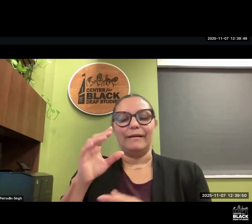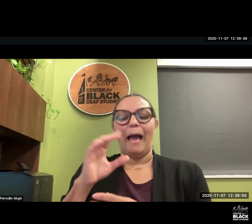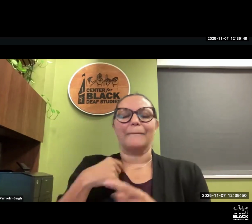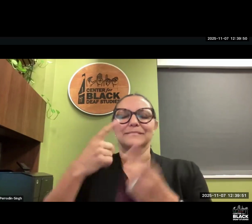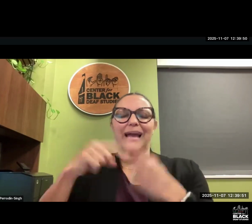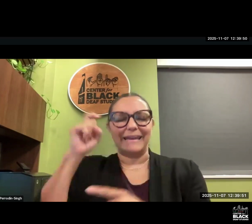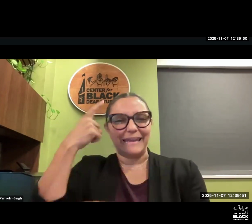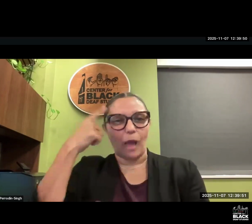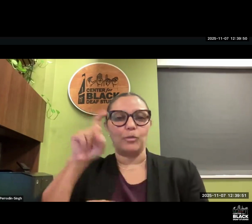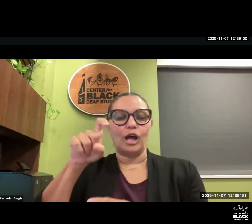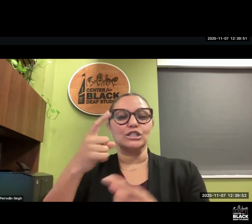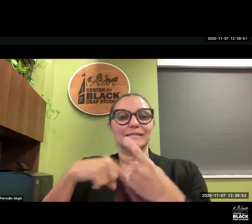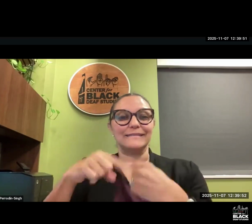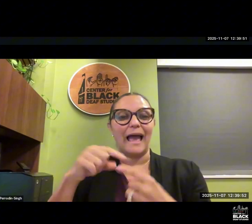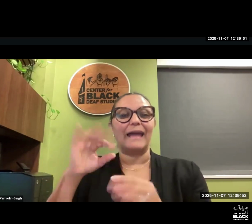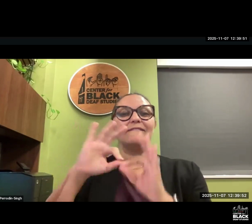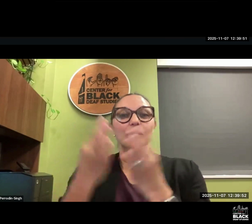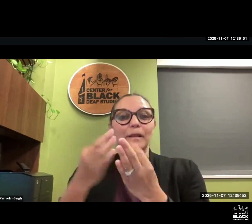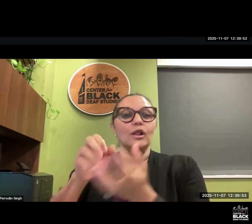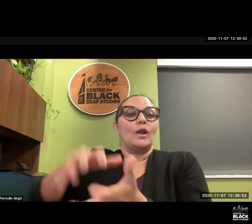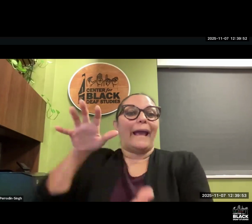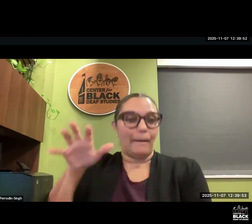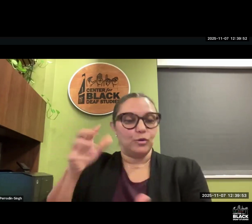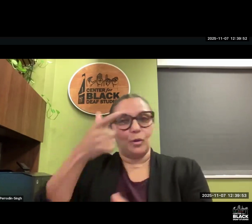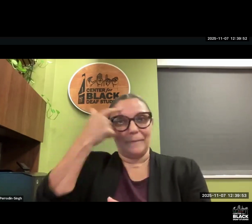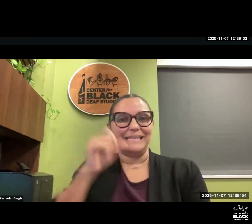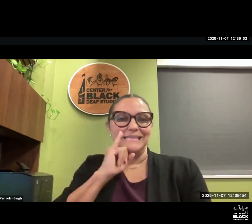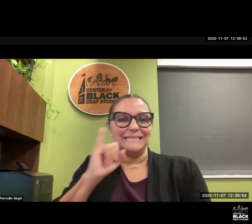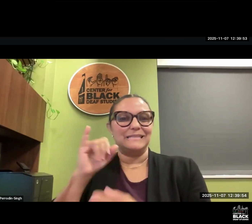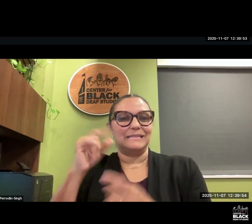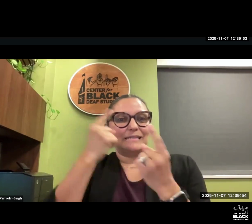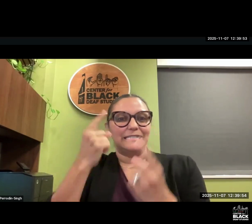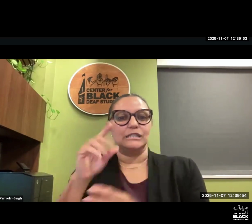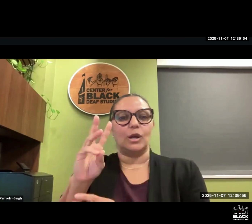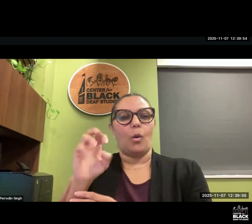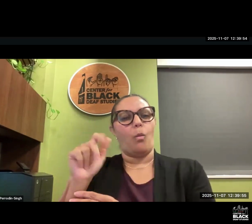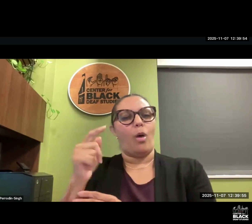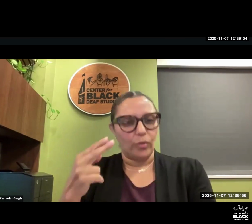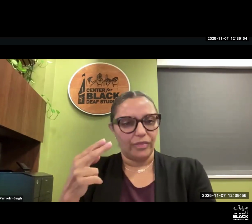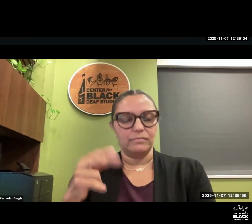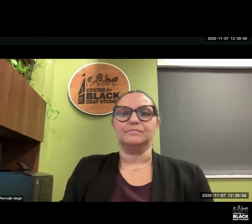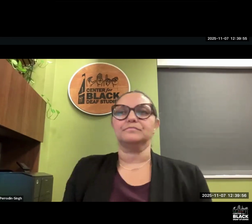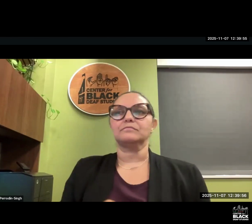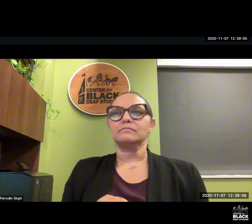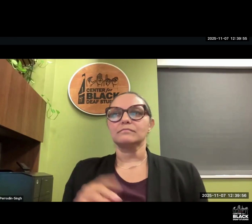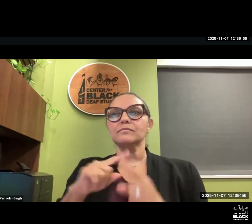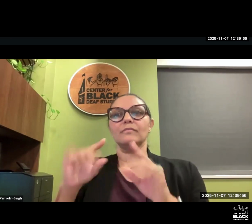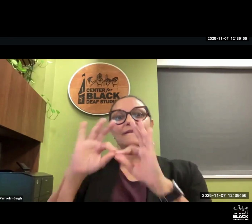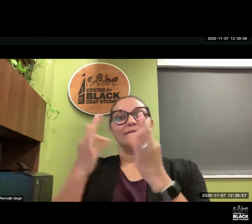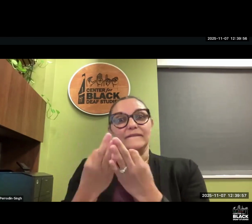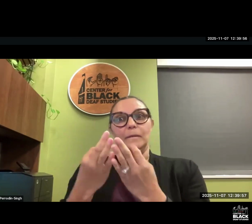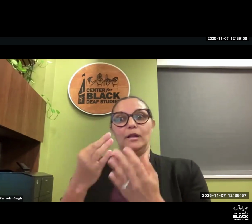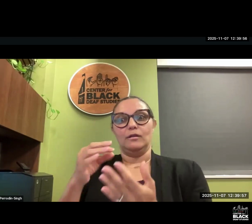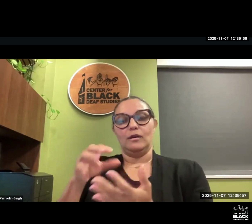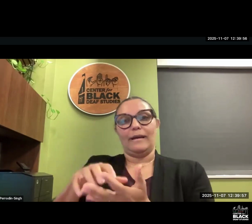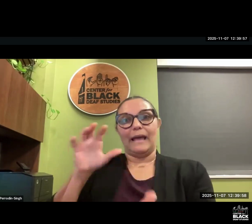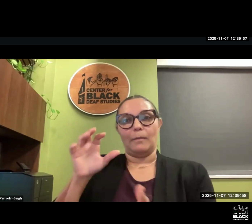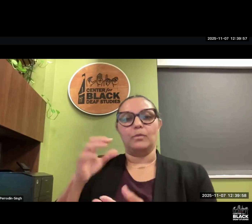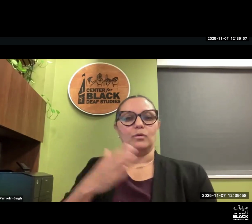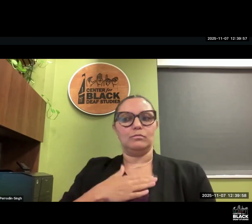and also familia capital. And I think that's really important. Acknowledge that